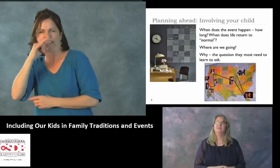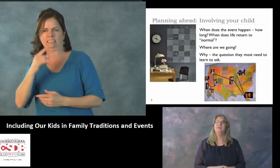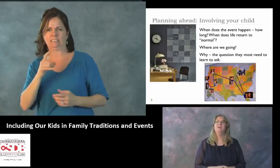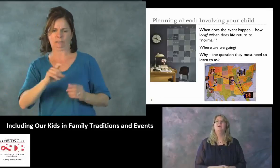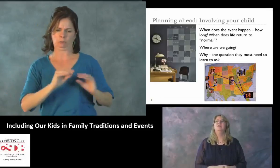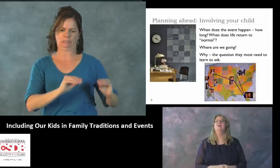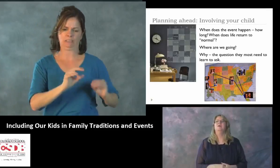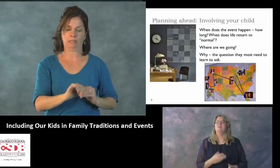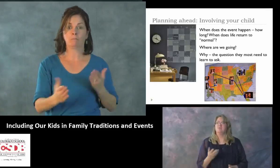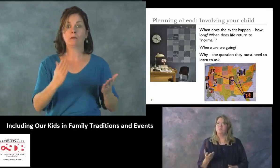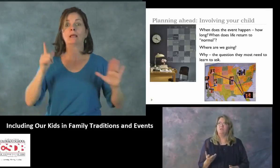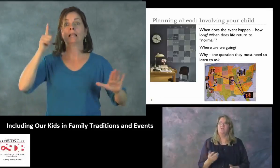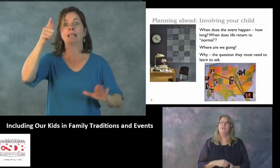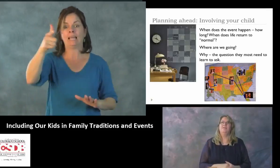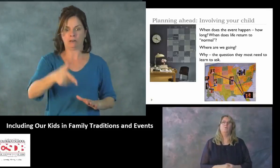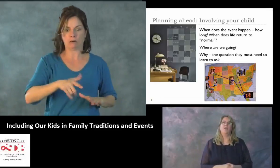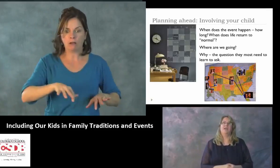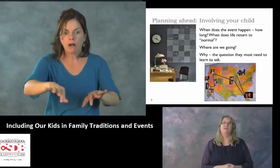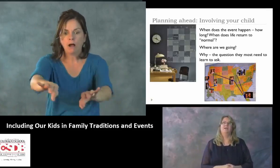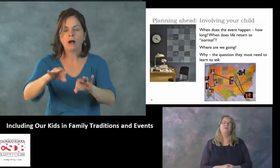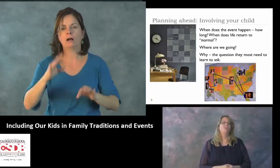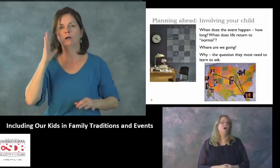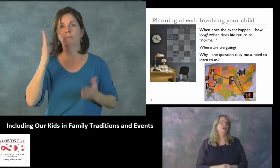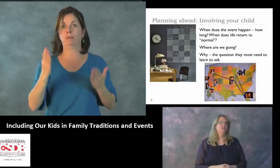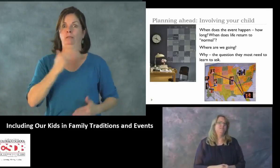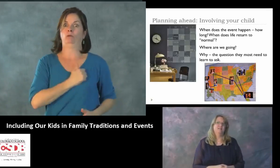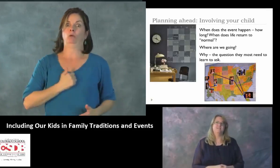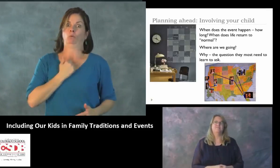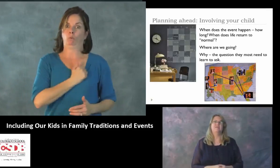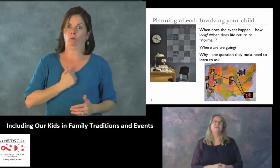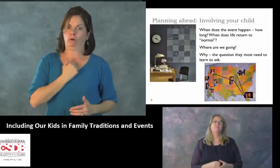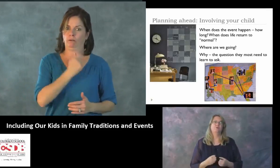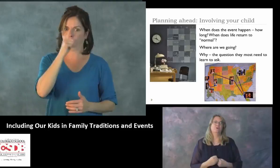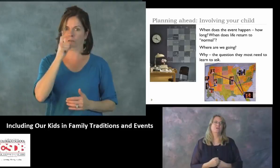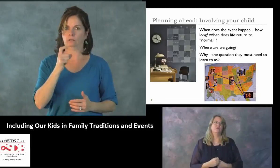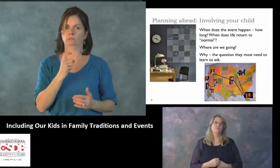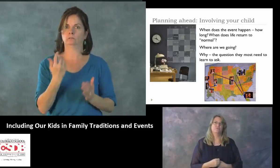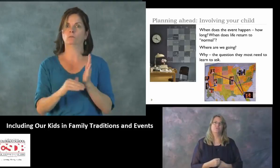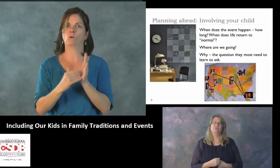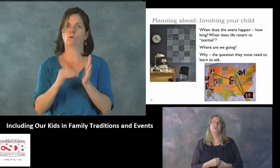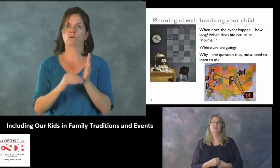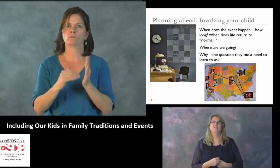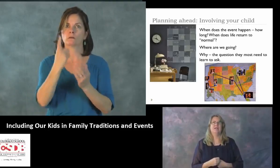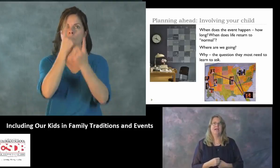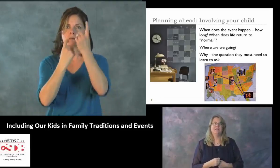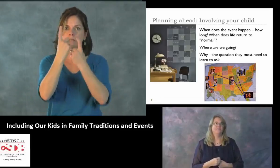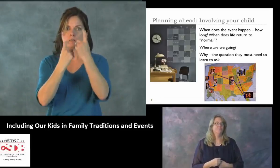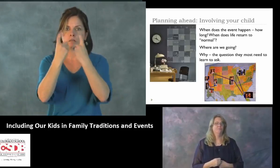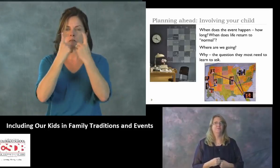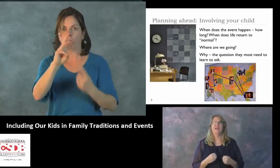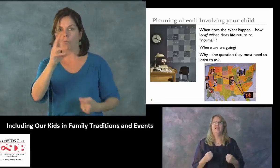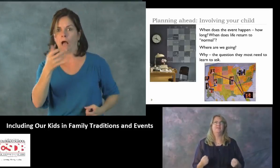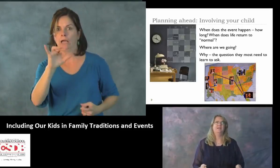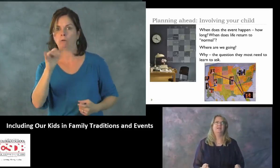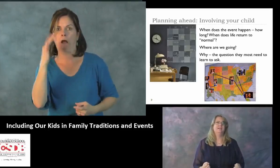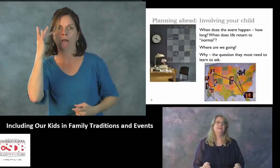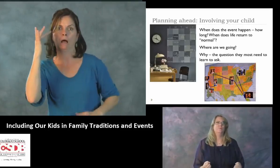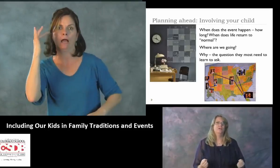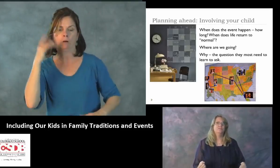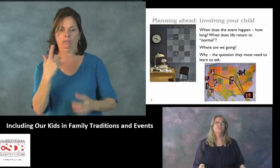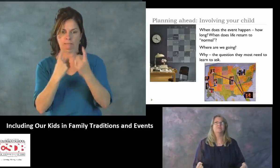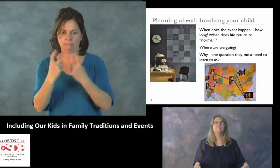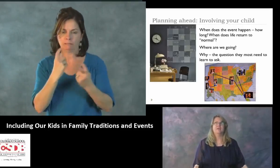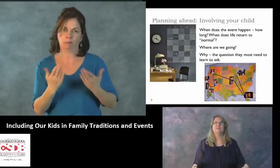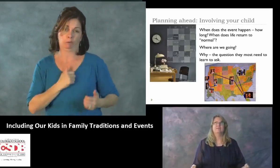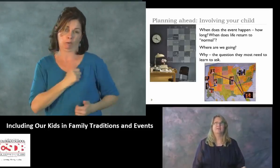development. So looking at the when, all of us feel more in control of life when we have an idea